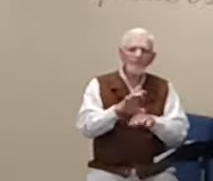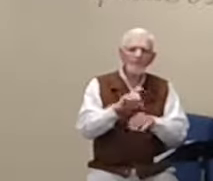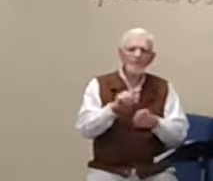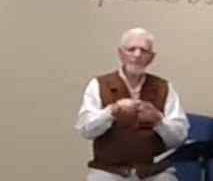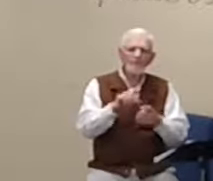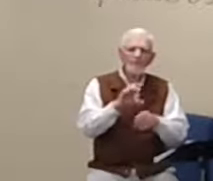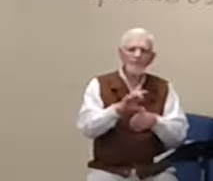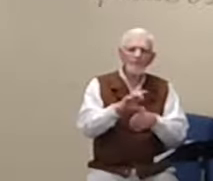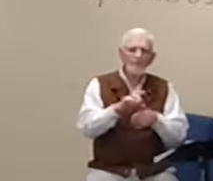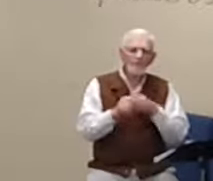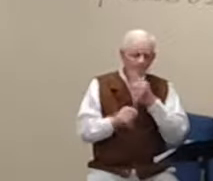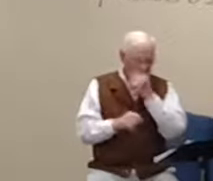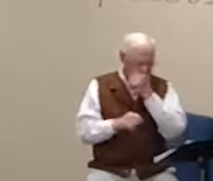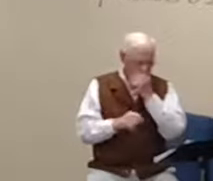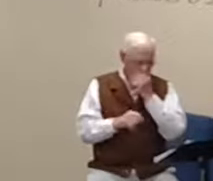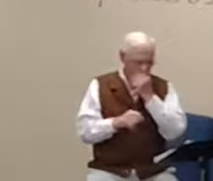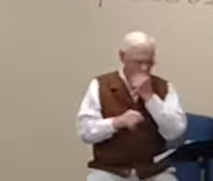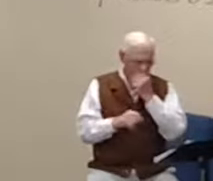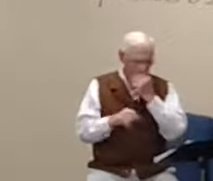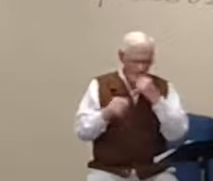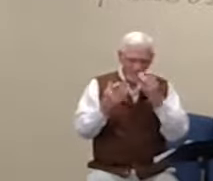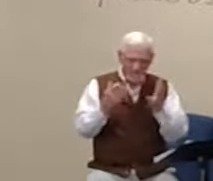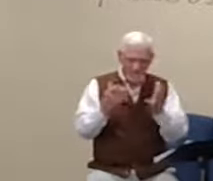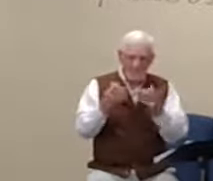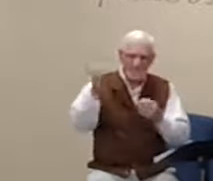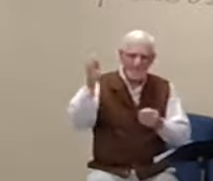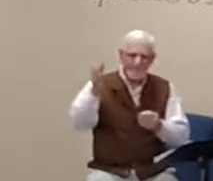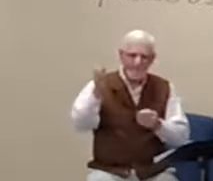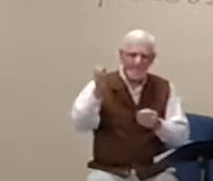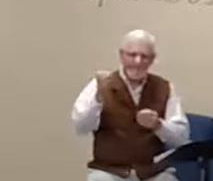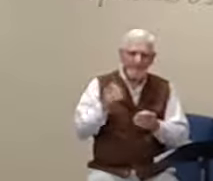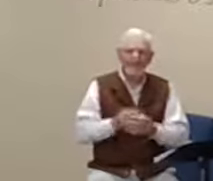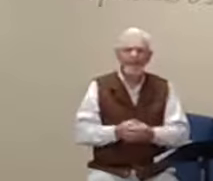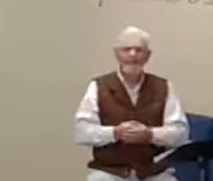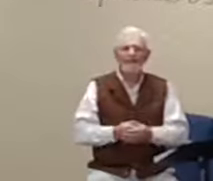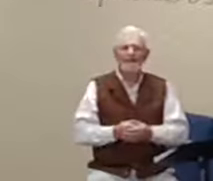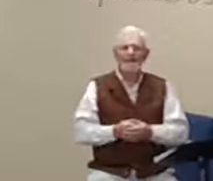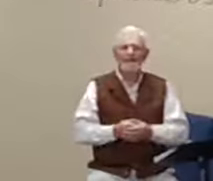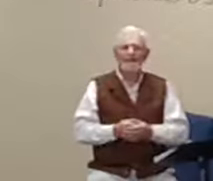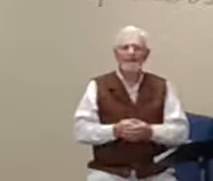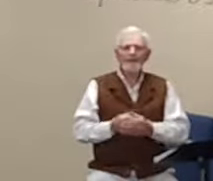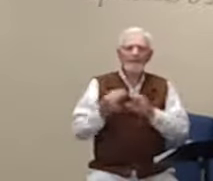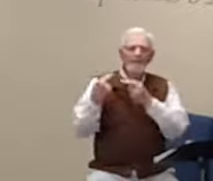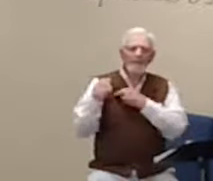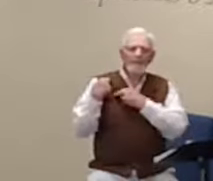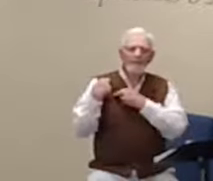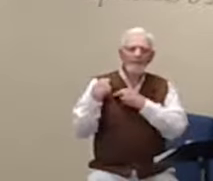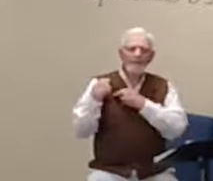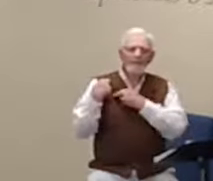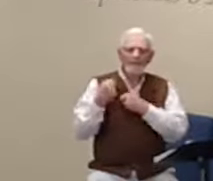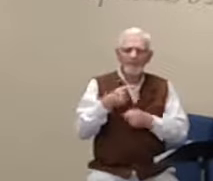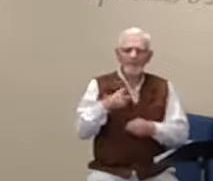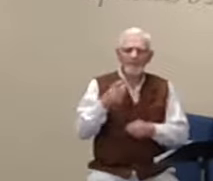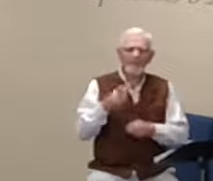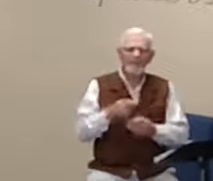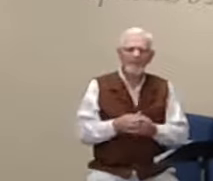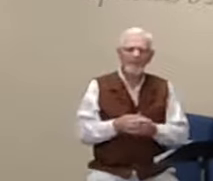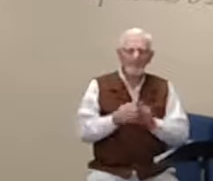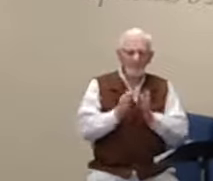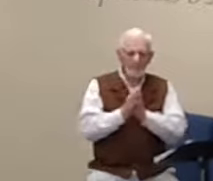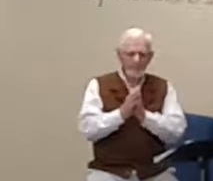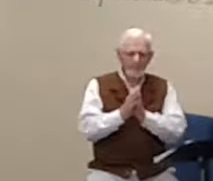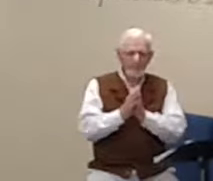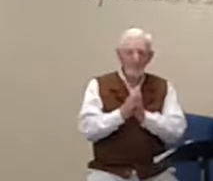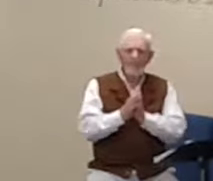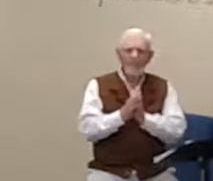and we give our ministry, give our burden, show the Lord's call. And then churches pray, and